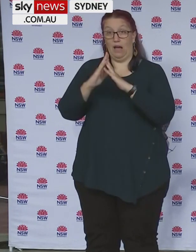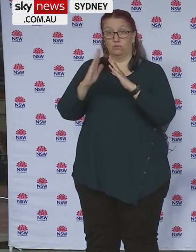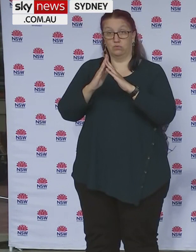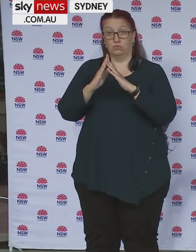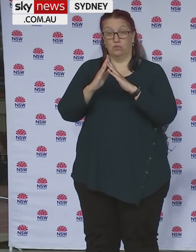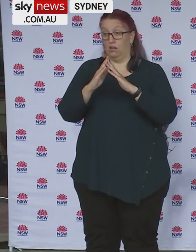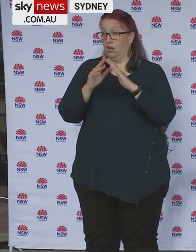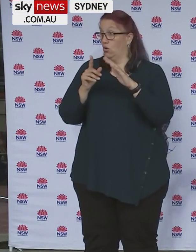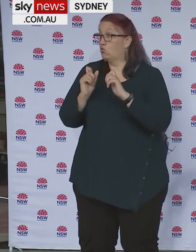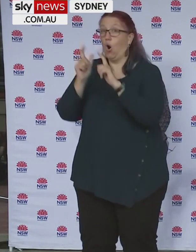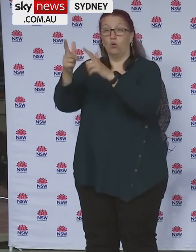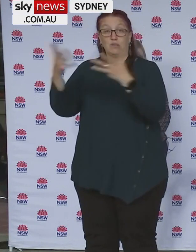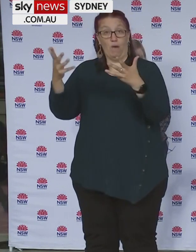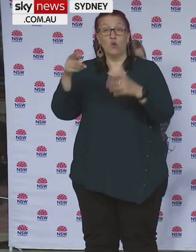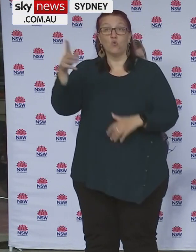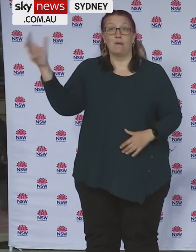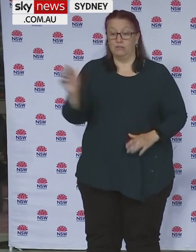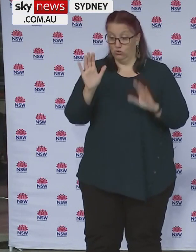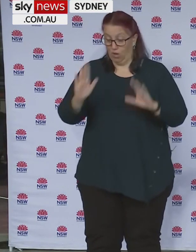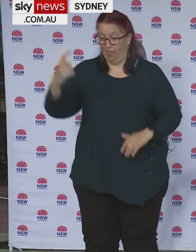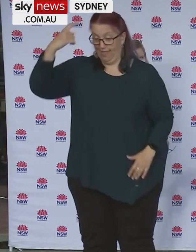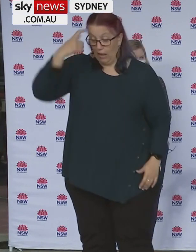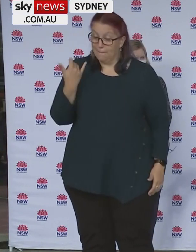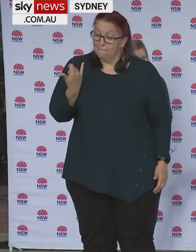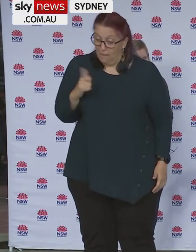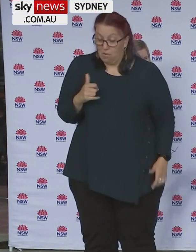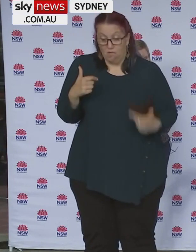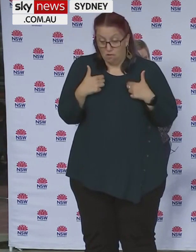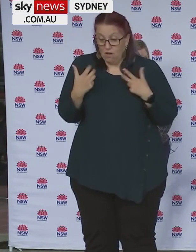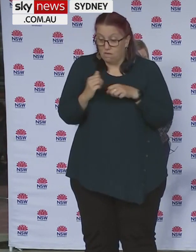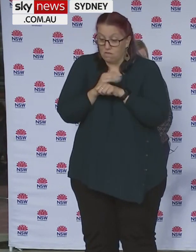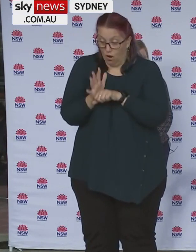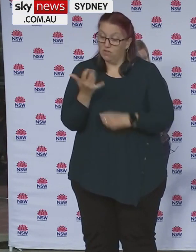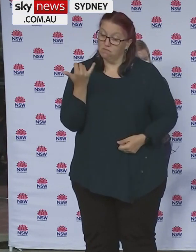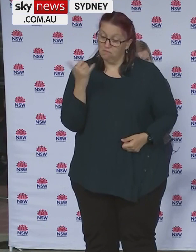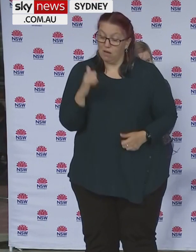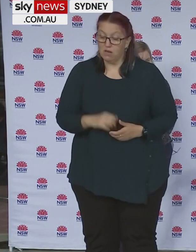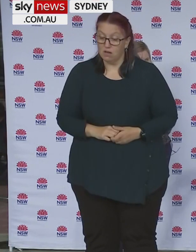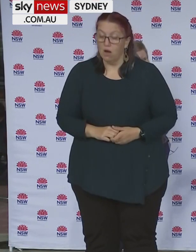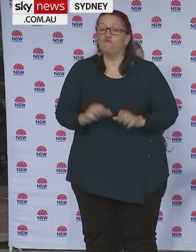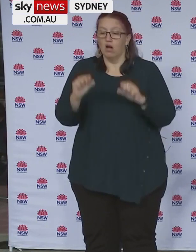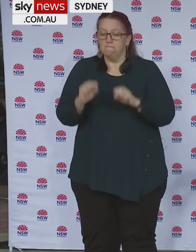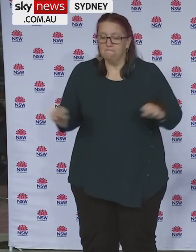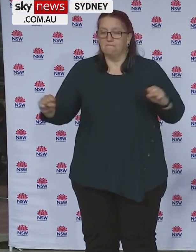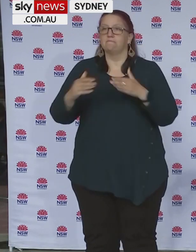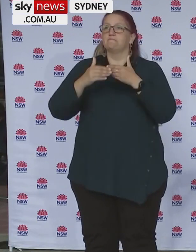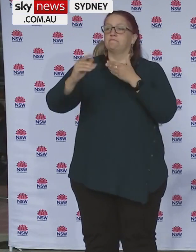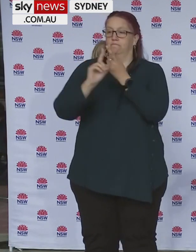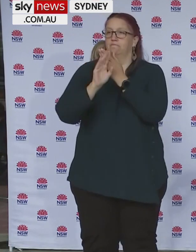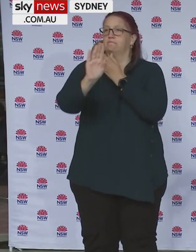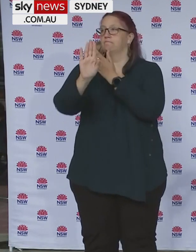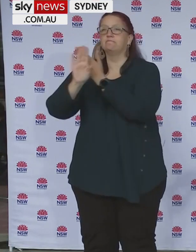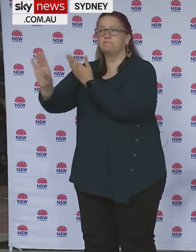act accordingly. This is so important for us moving forward. Dr. Chunt will obviously go through all those